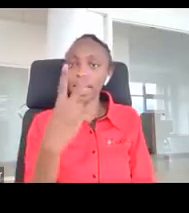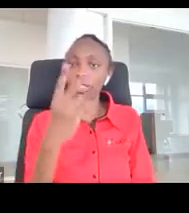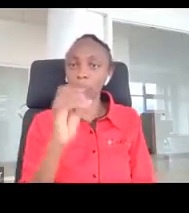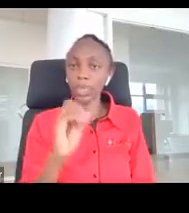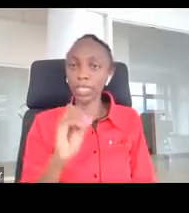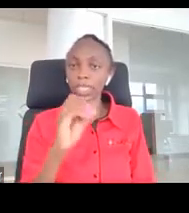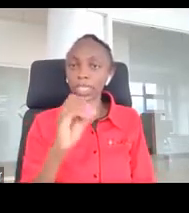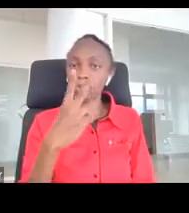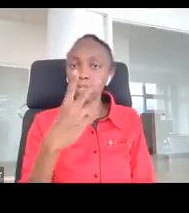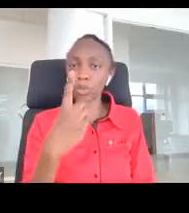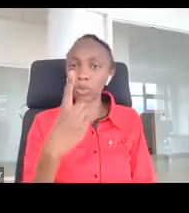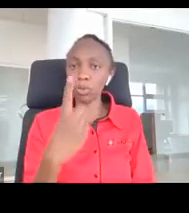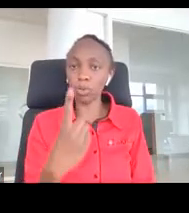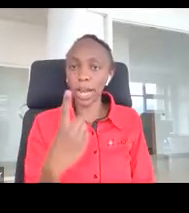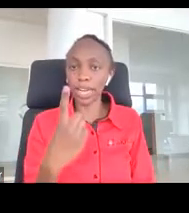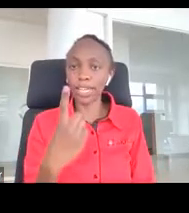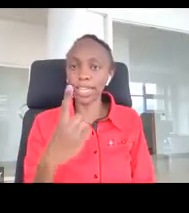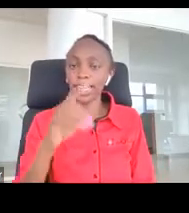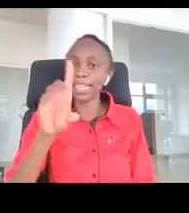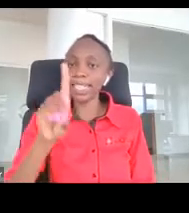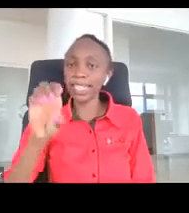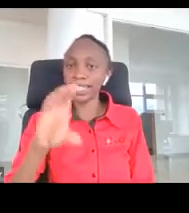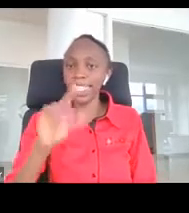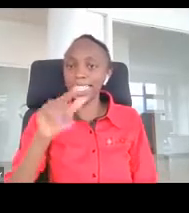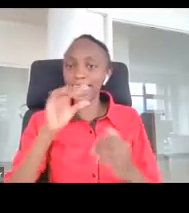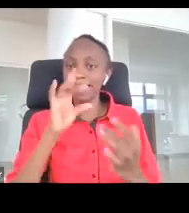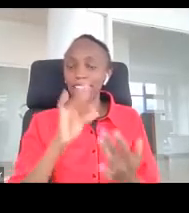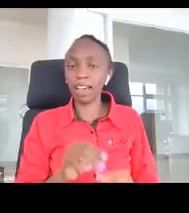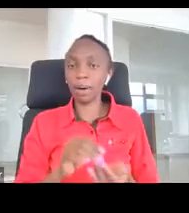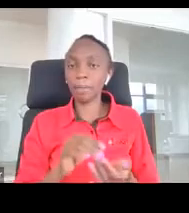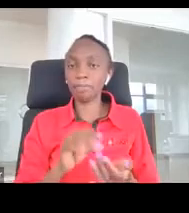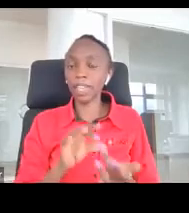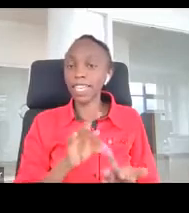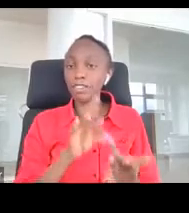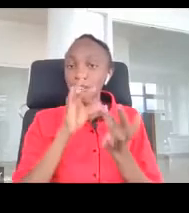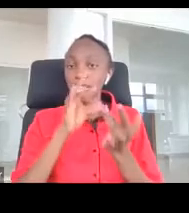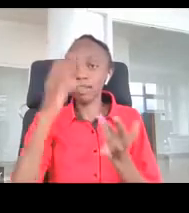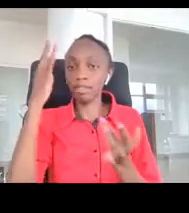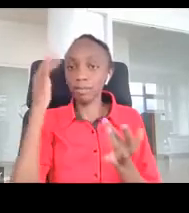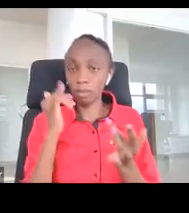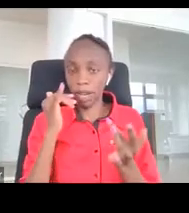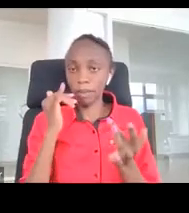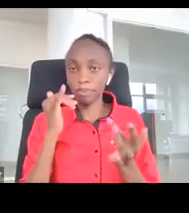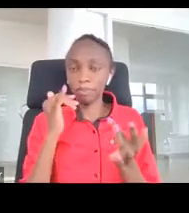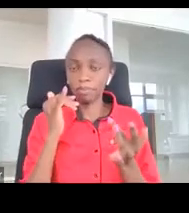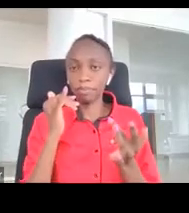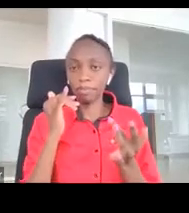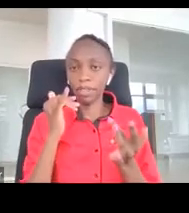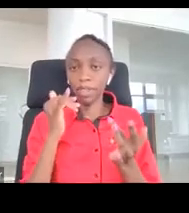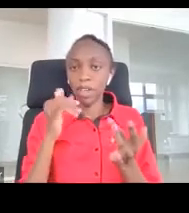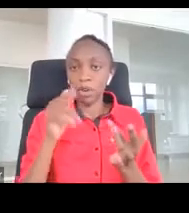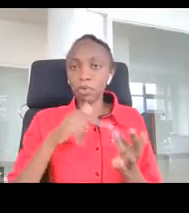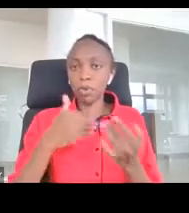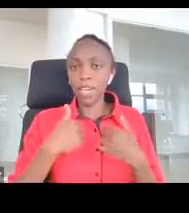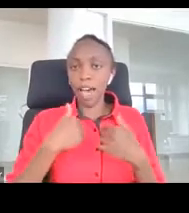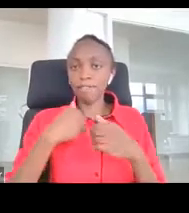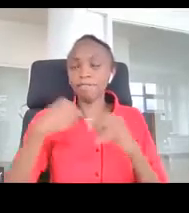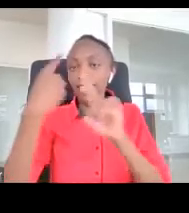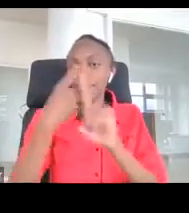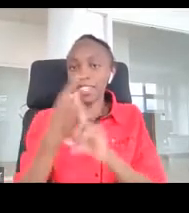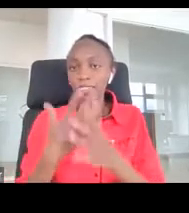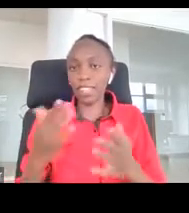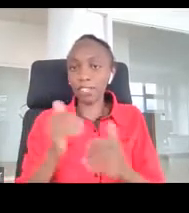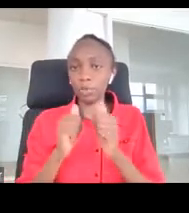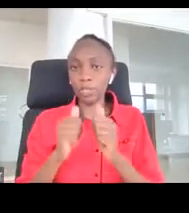is a unique in its own way, and we have different highlights that I'm going